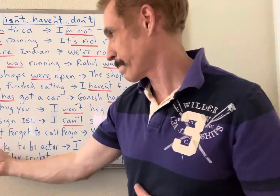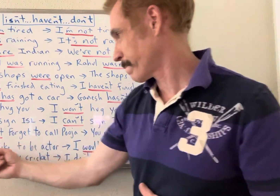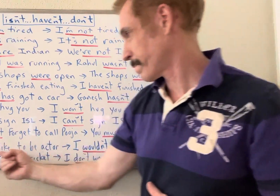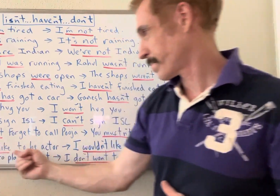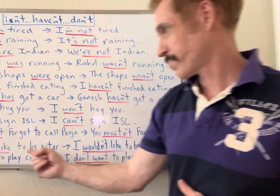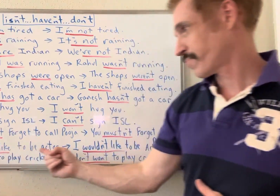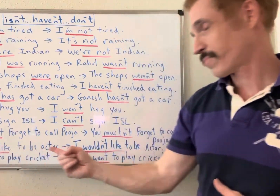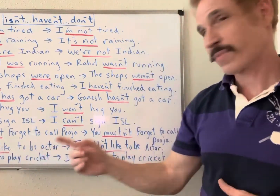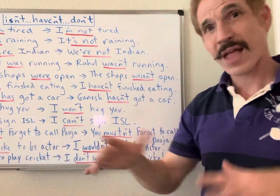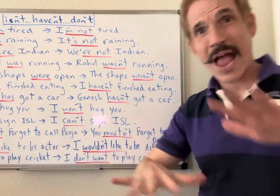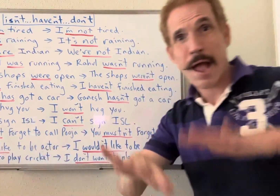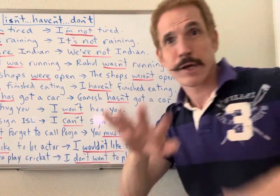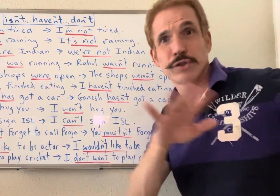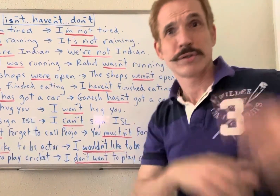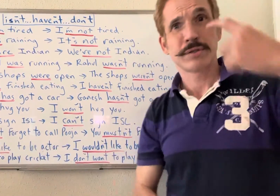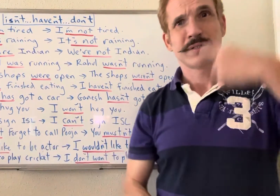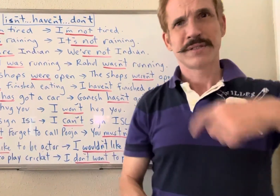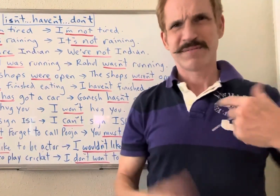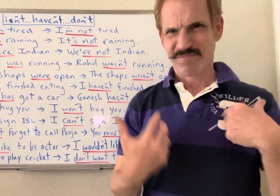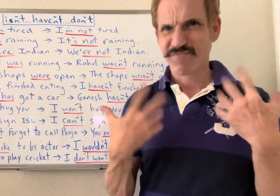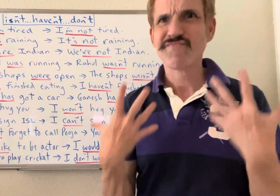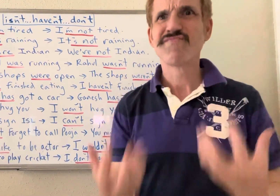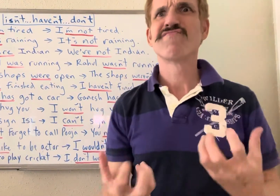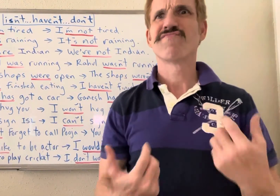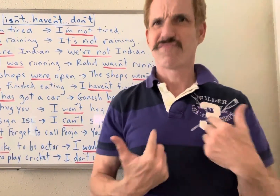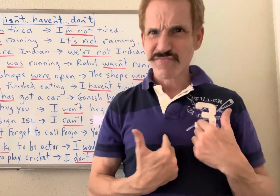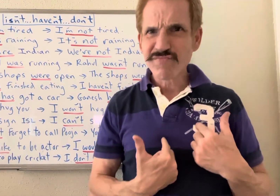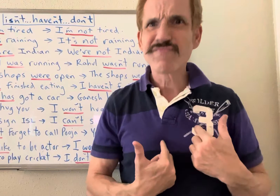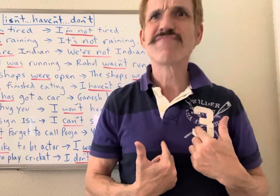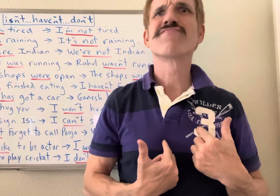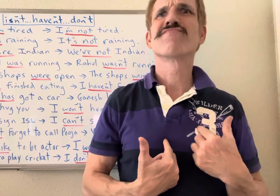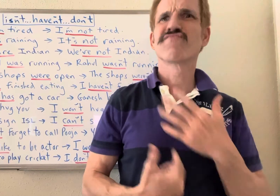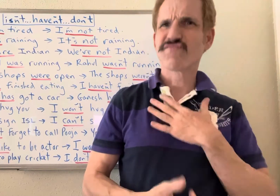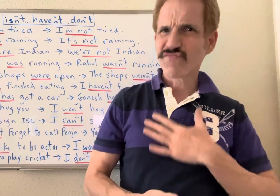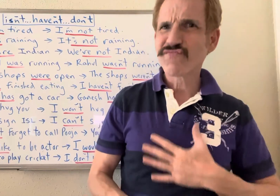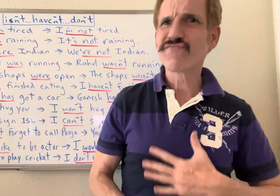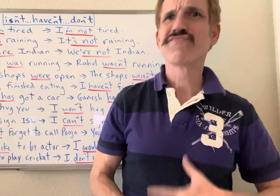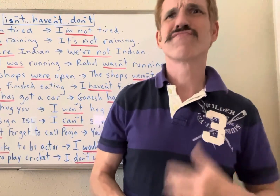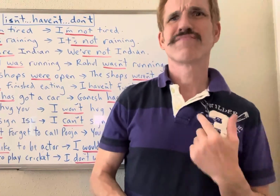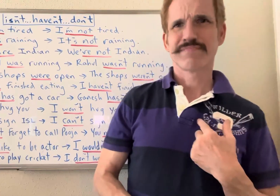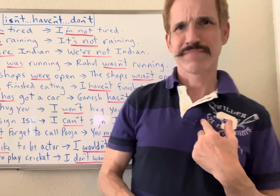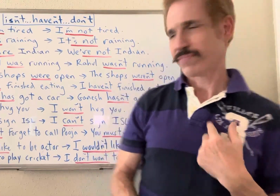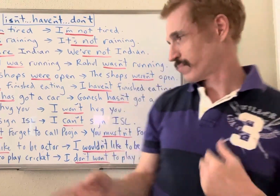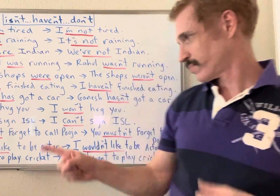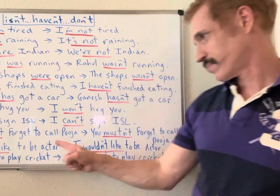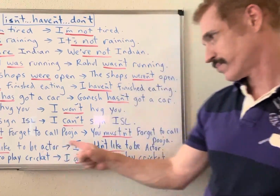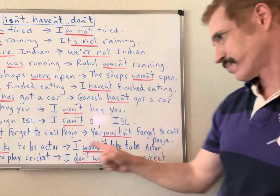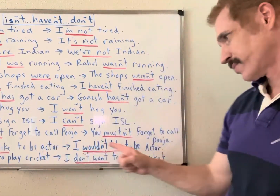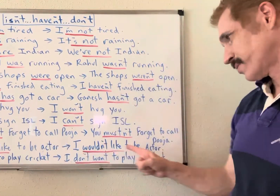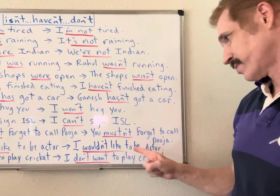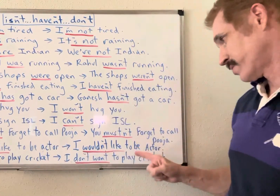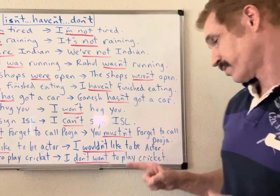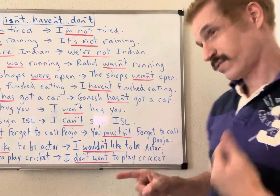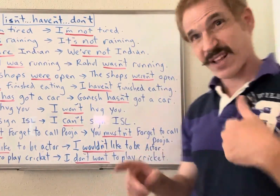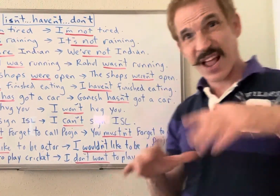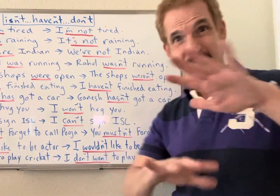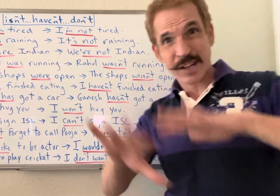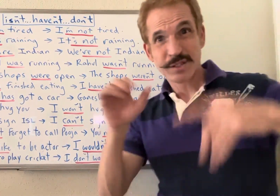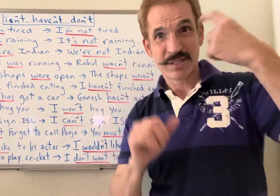Oh, yeah, I had a child last year. Did I not tell you that? Well, okay, that's going to change. We're going to add things. We're going to get the child tax credit.